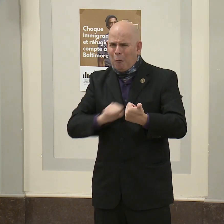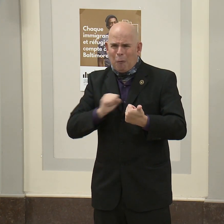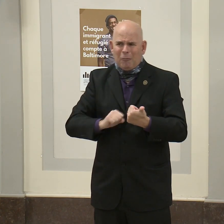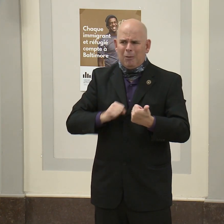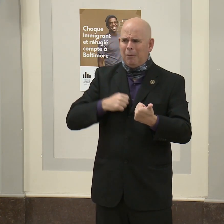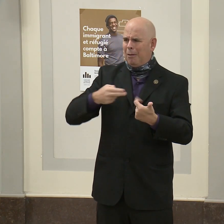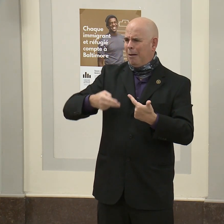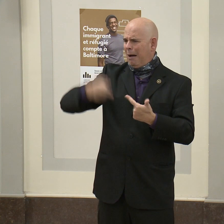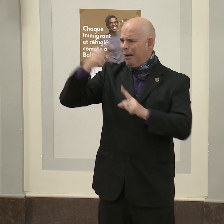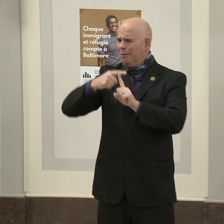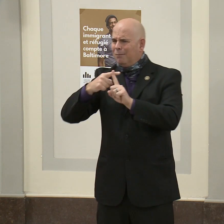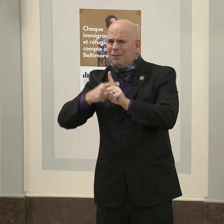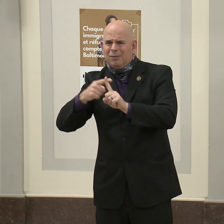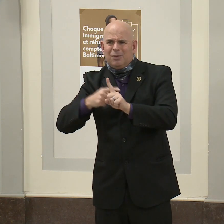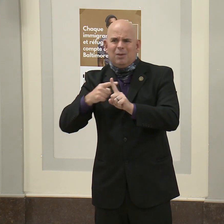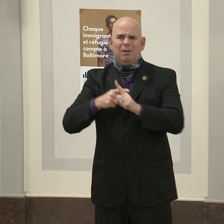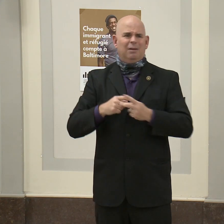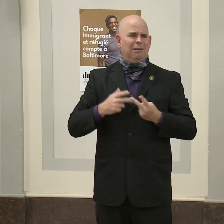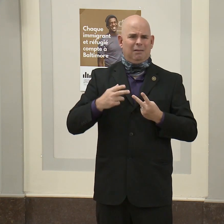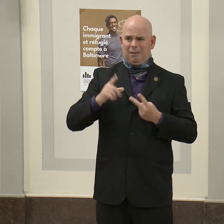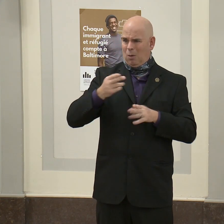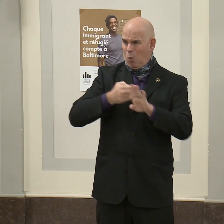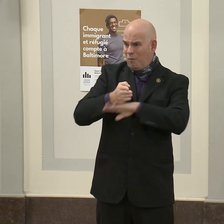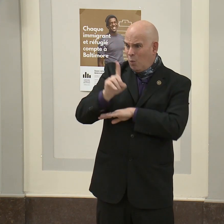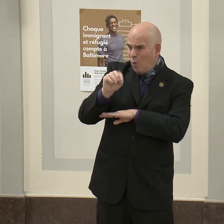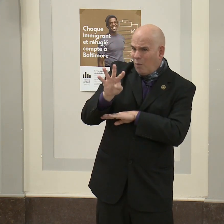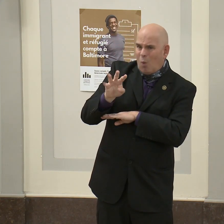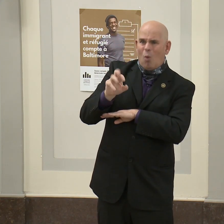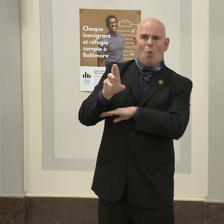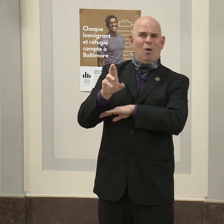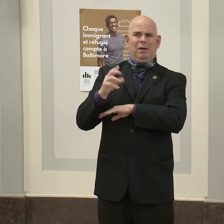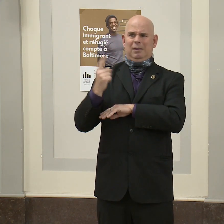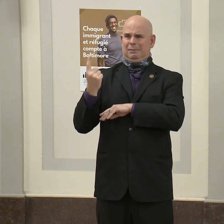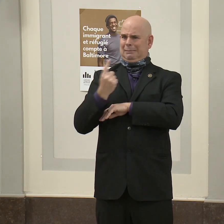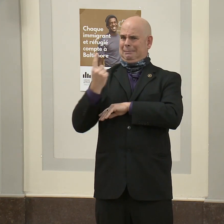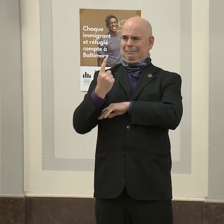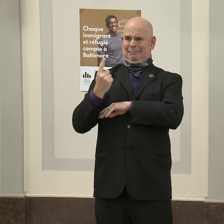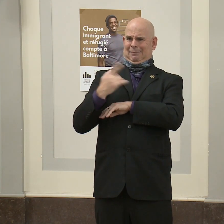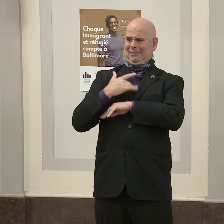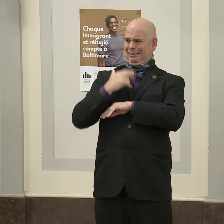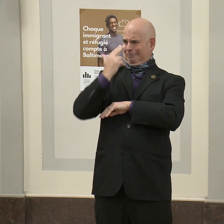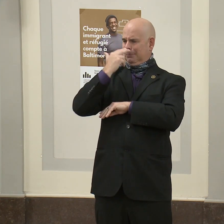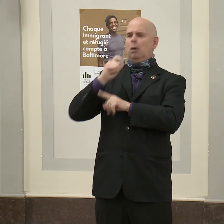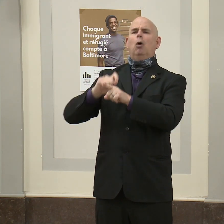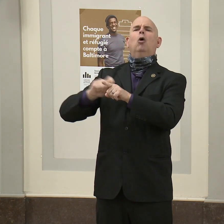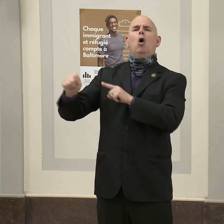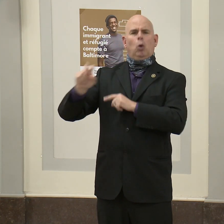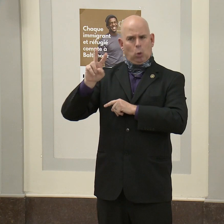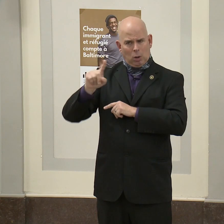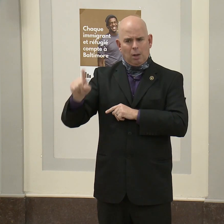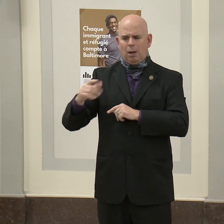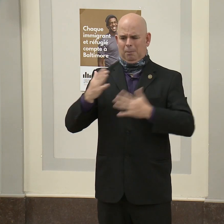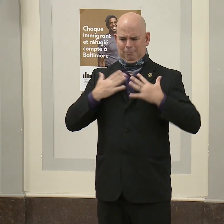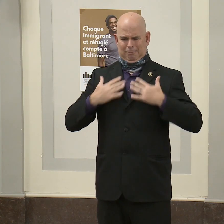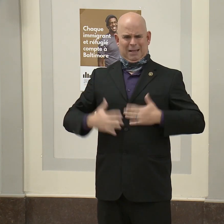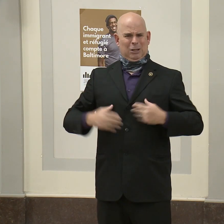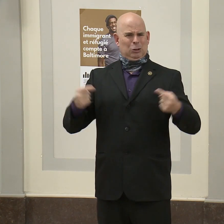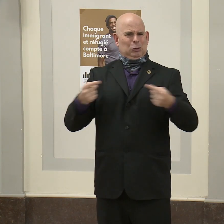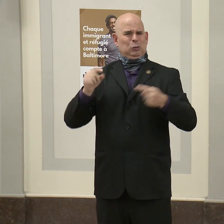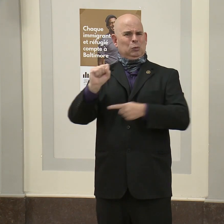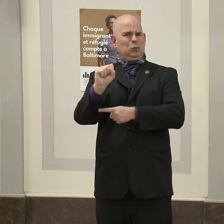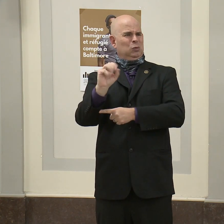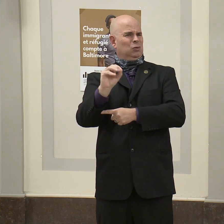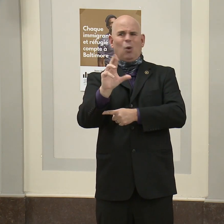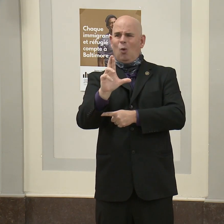breath, chills, repeated shaking with chills, muscle pain, headache, sore throat, or new loss of taste or